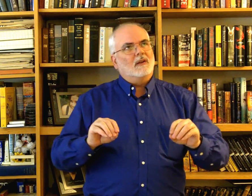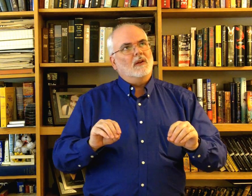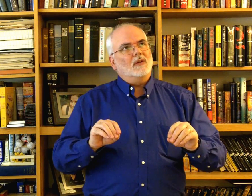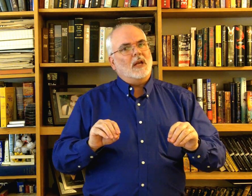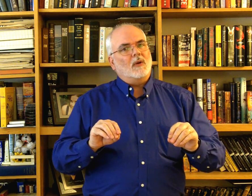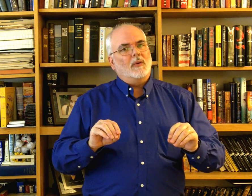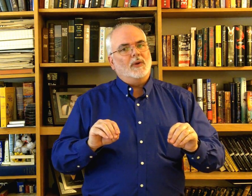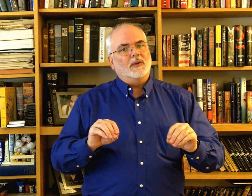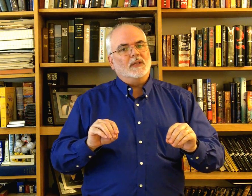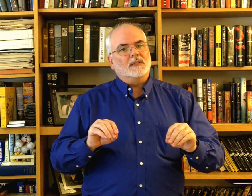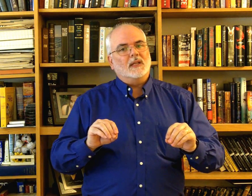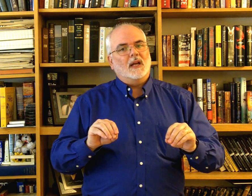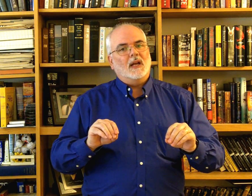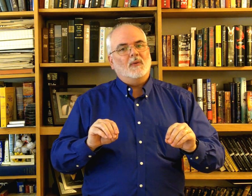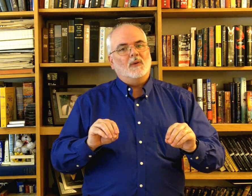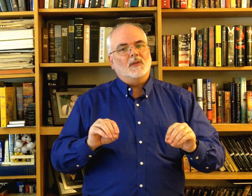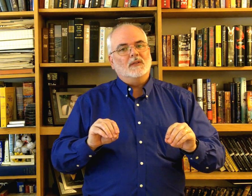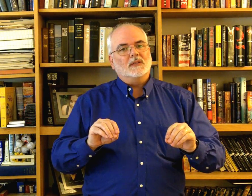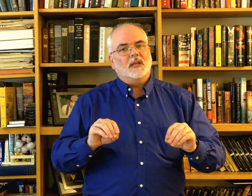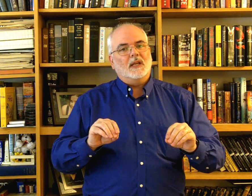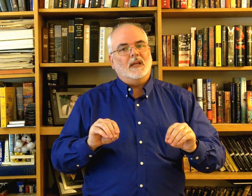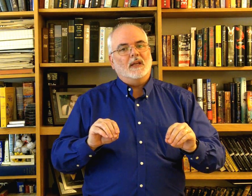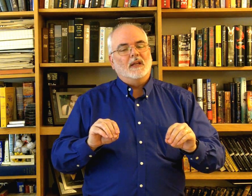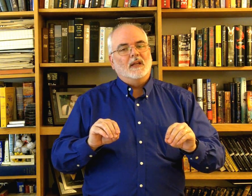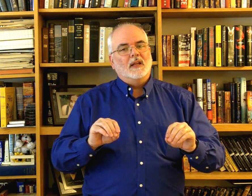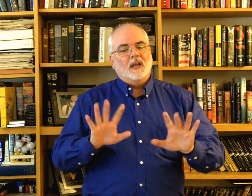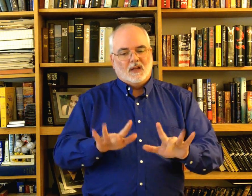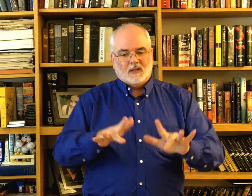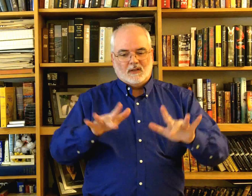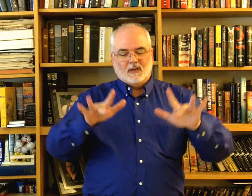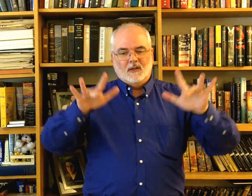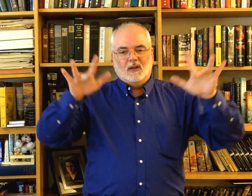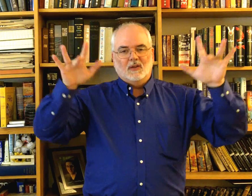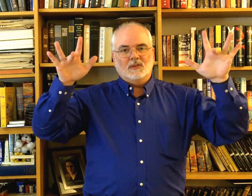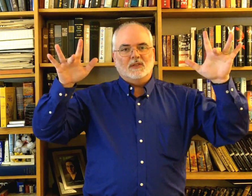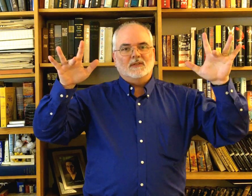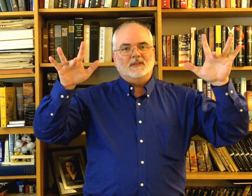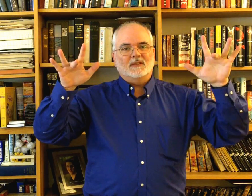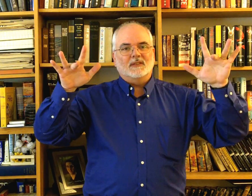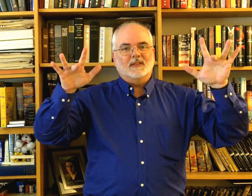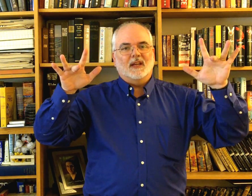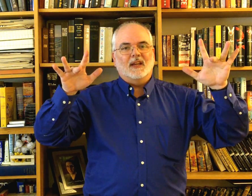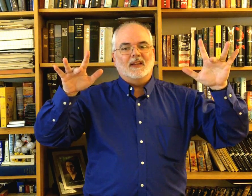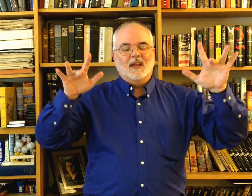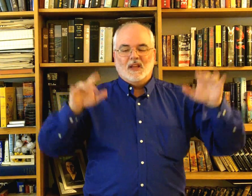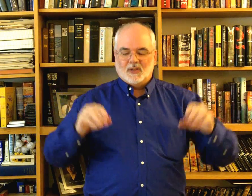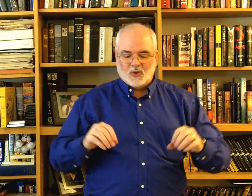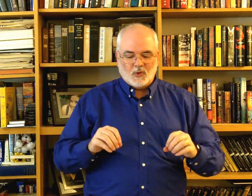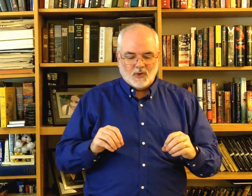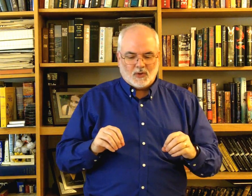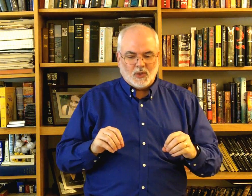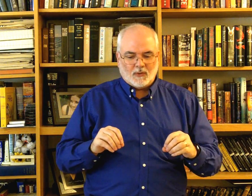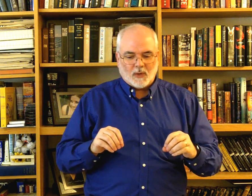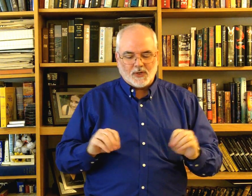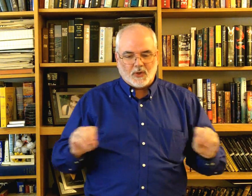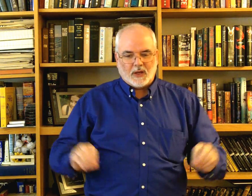Glows. How do I want to do this? I want to say glows. Okay? There are two different ways you can do it. You can